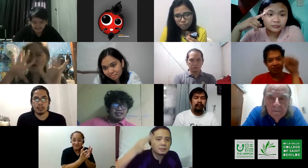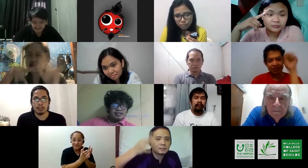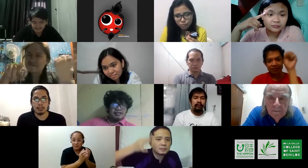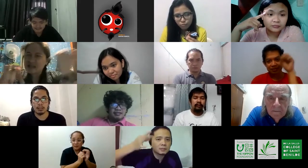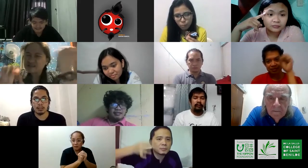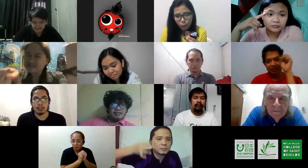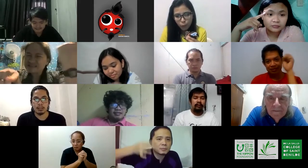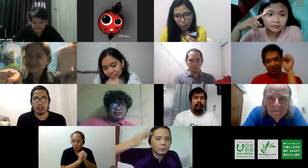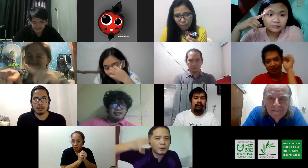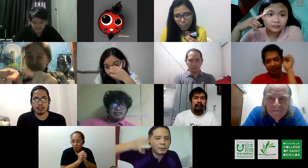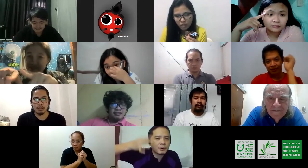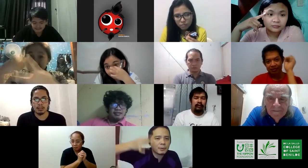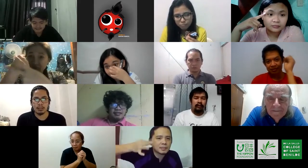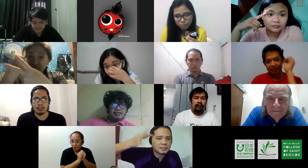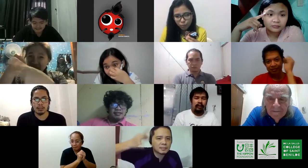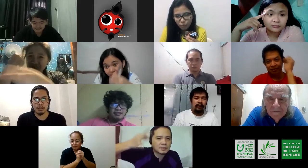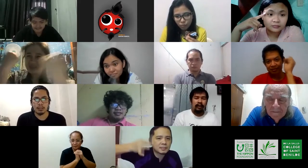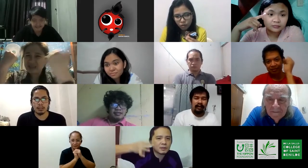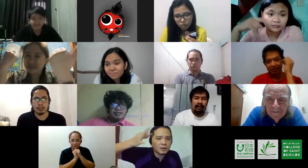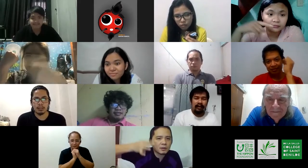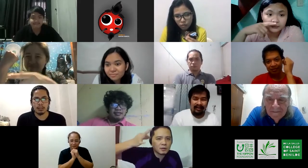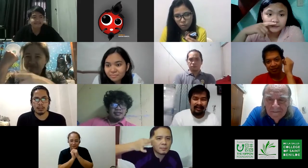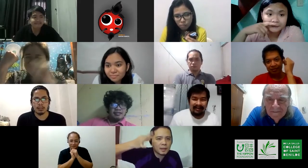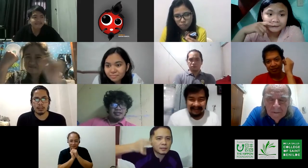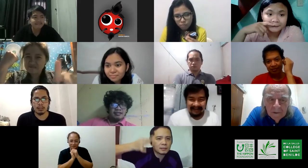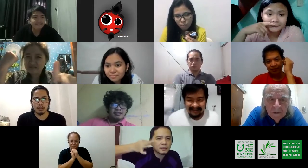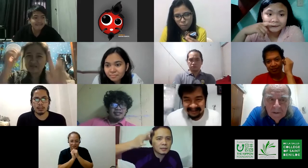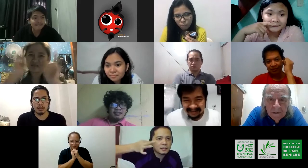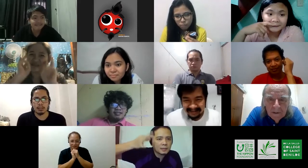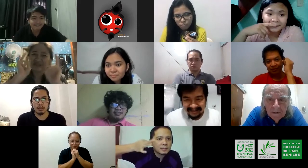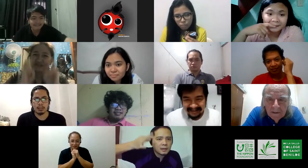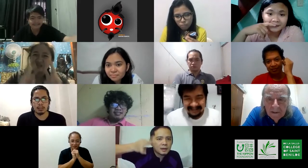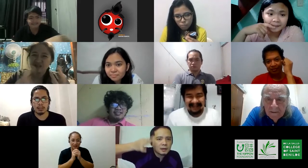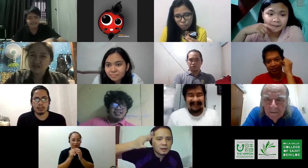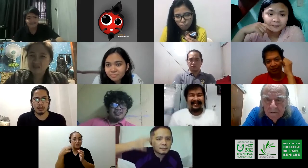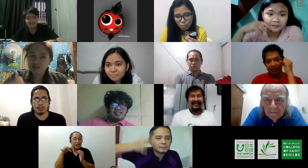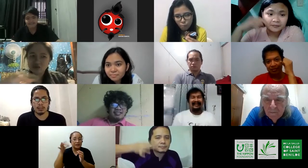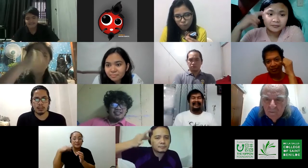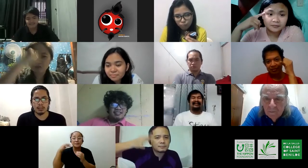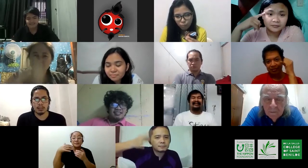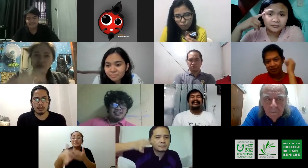So wait. Let's go to Meng. Yeah.